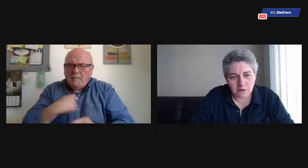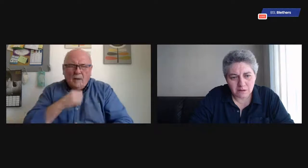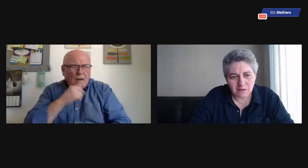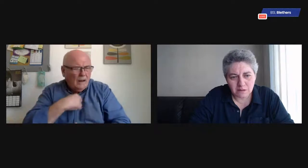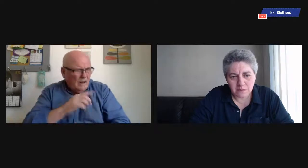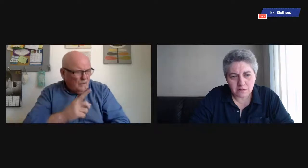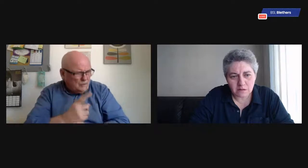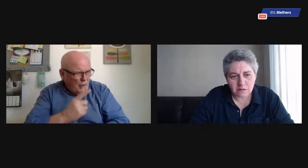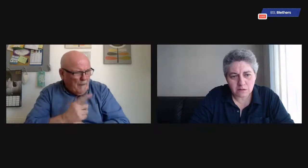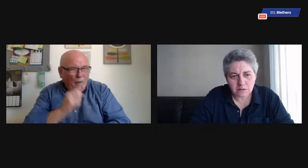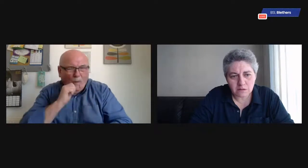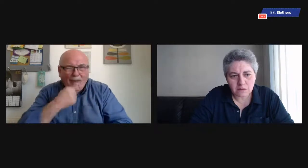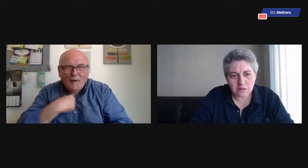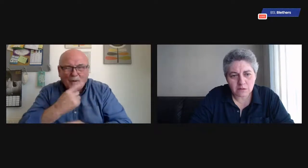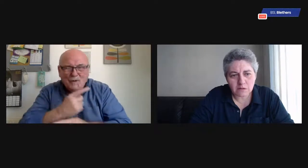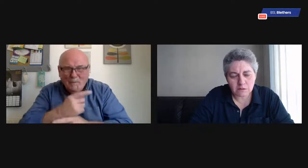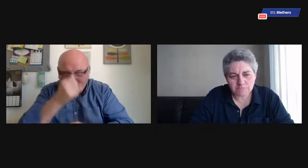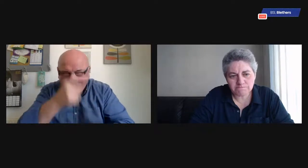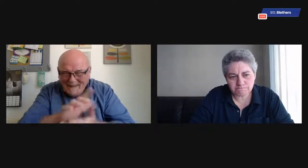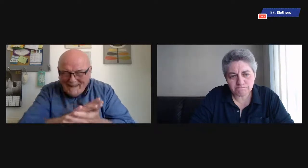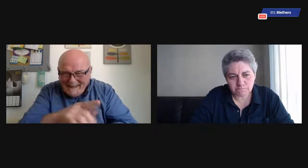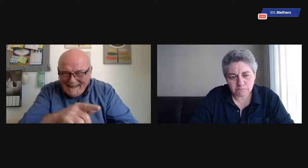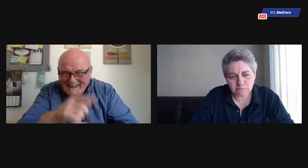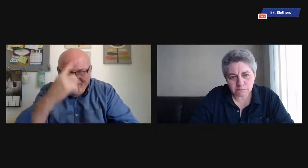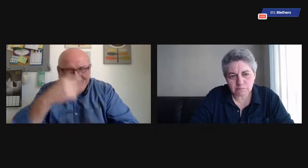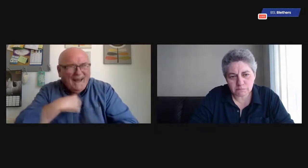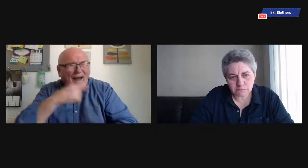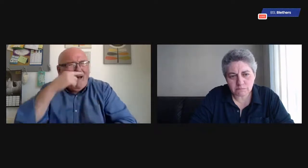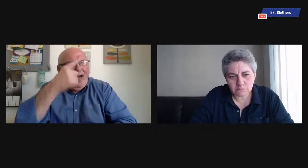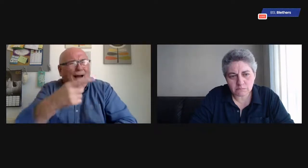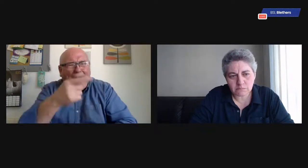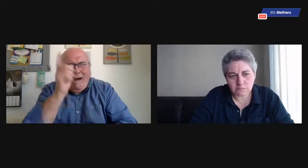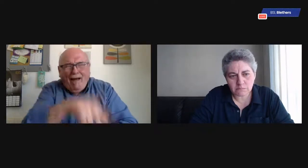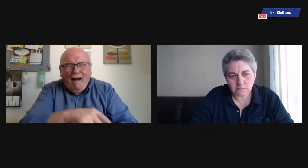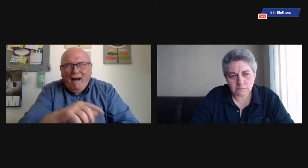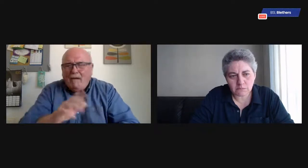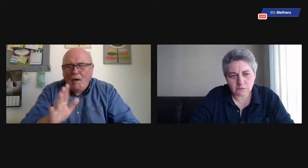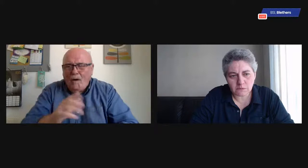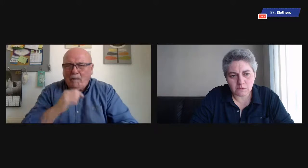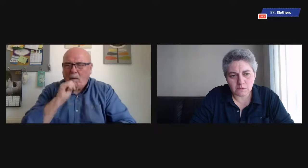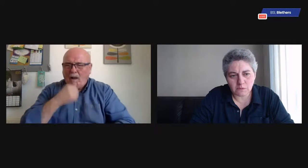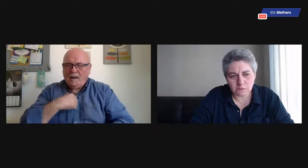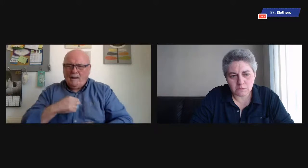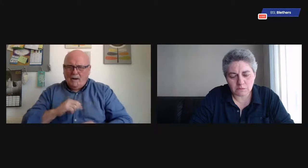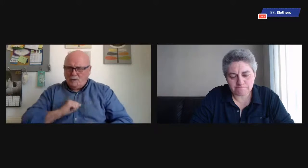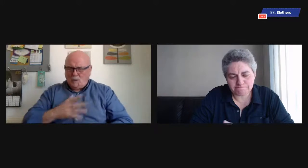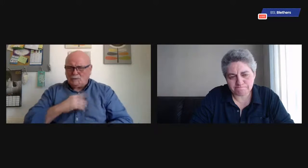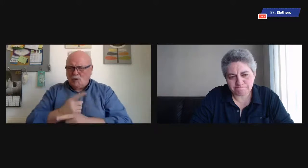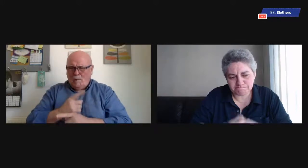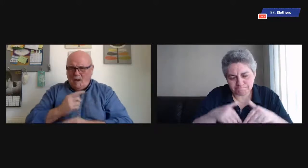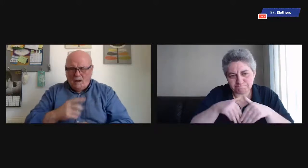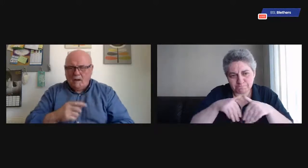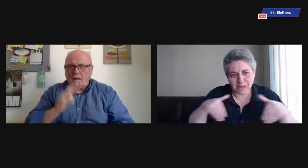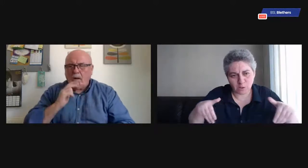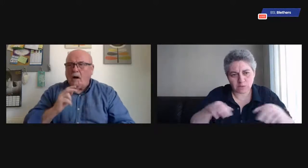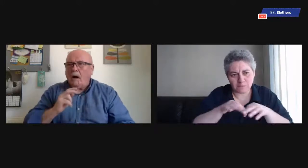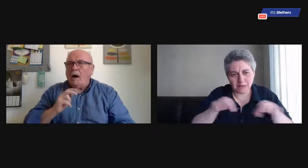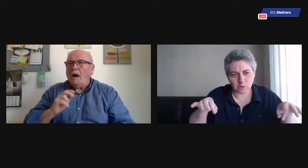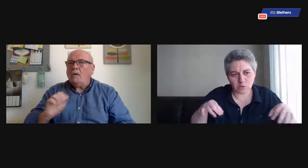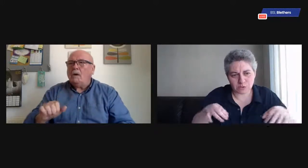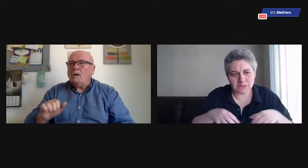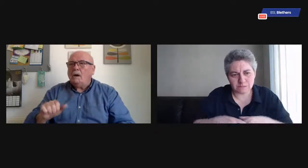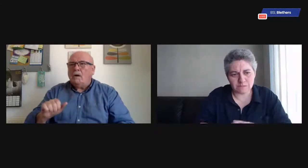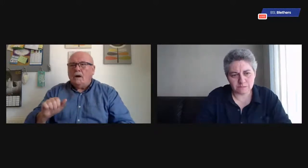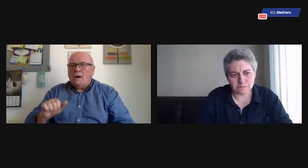to expect. Expectations are managing. Now, for example, say it did happen, I've already got my tricks